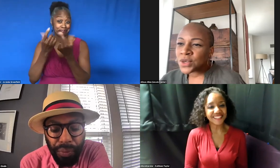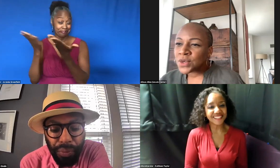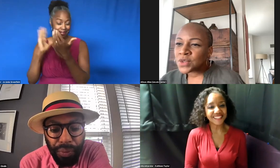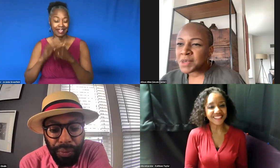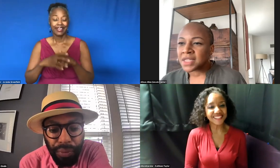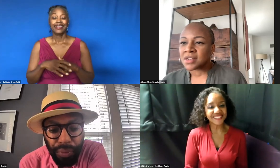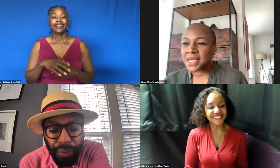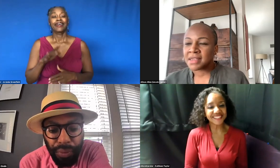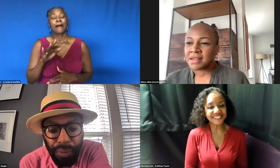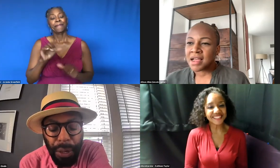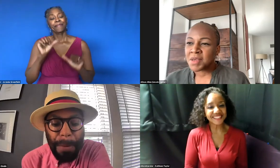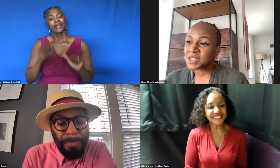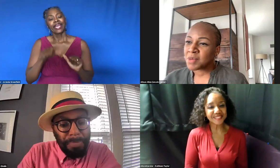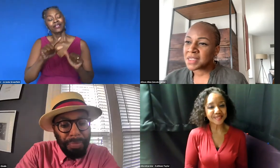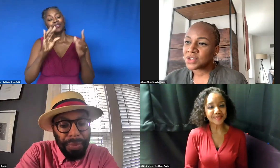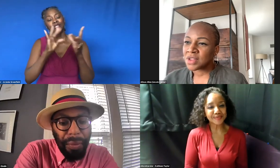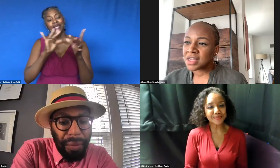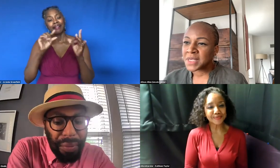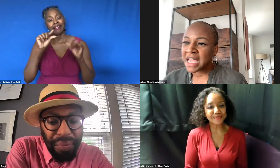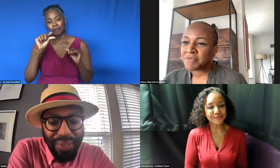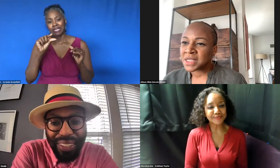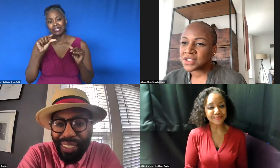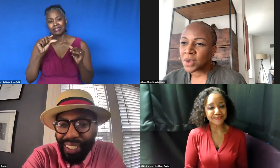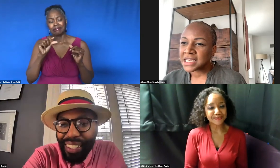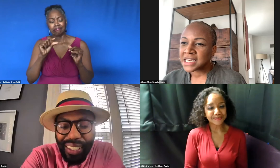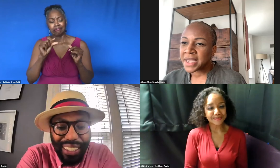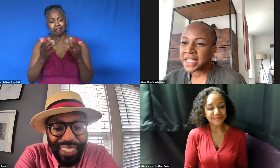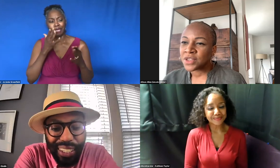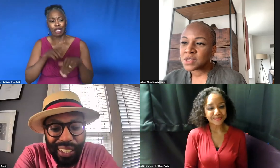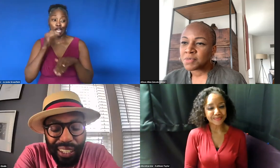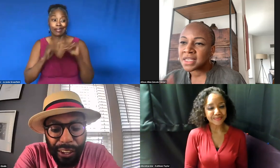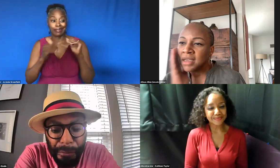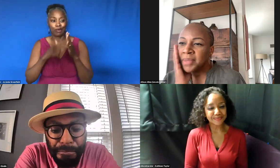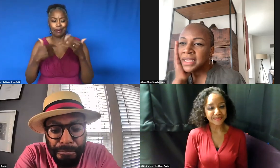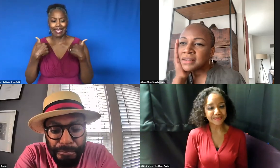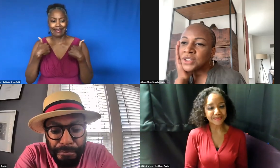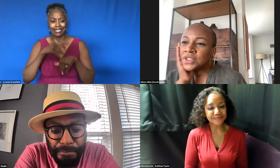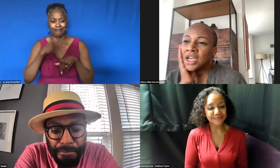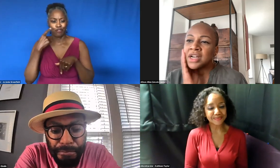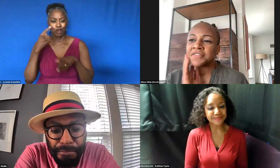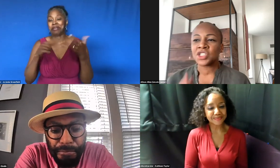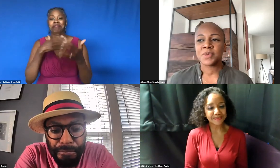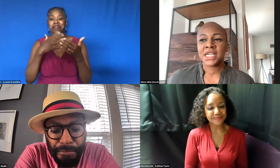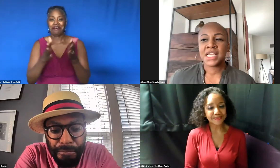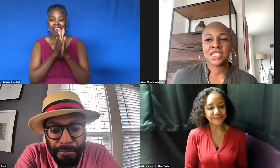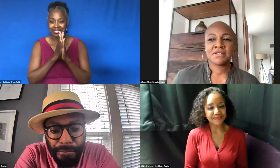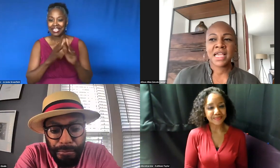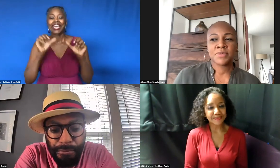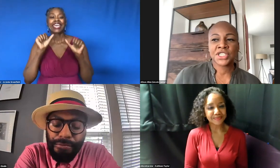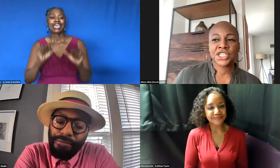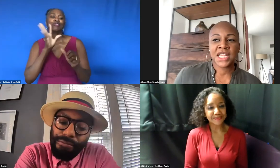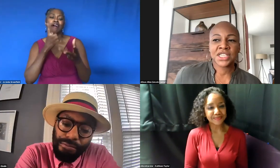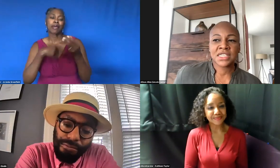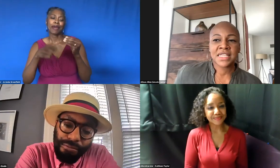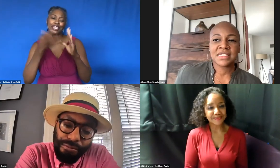can you speak a little bit, and this may be too long than we have, but let's just go with it anyway. Can you speak a bit to the art of interpretation